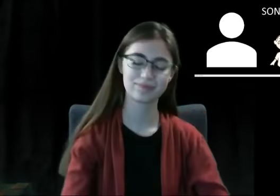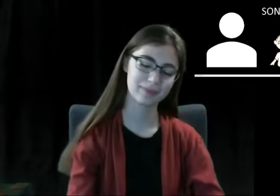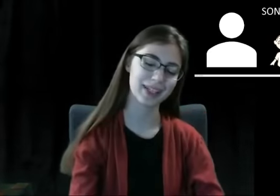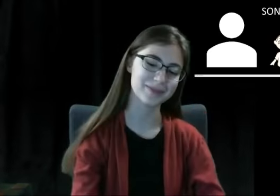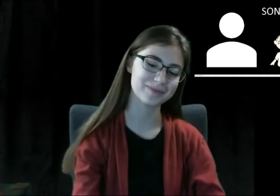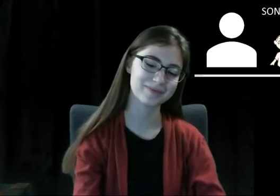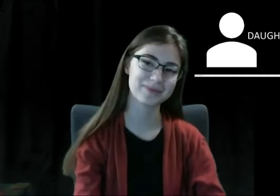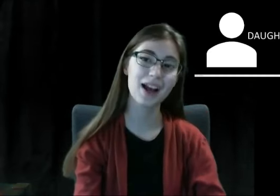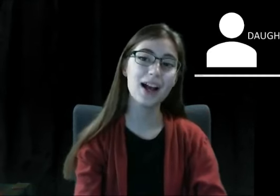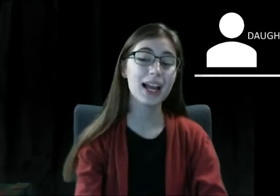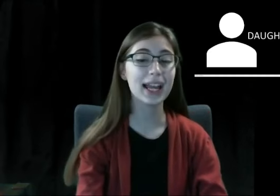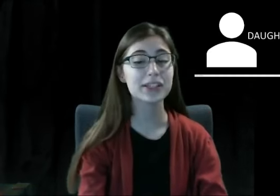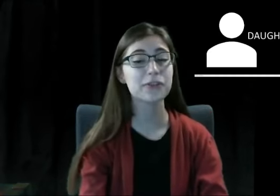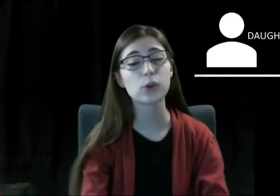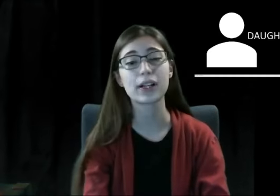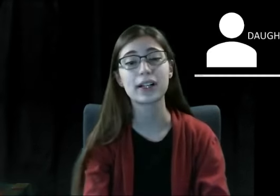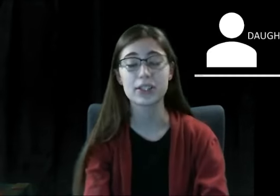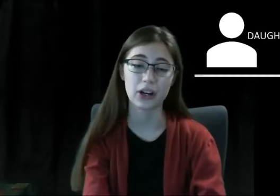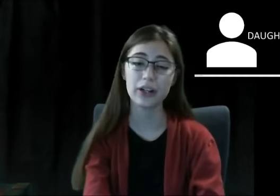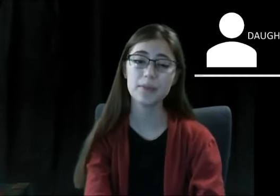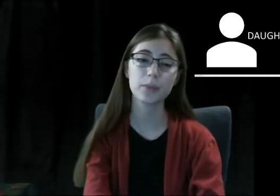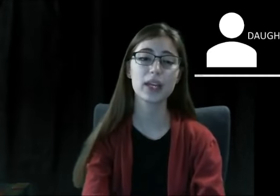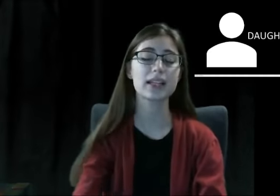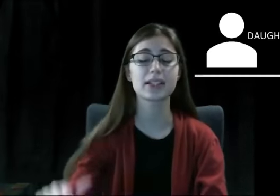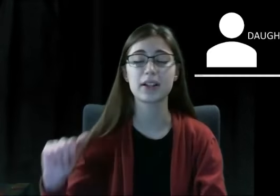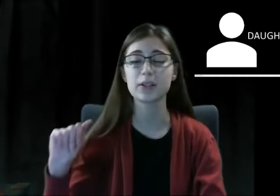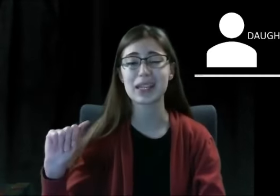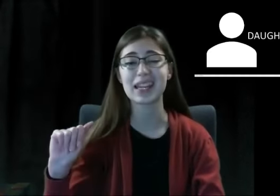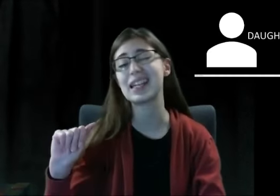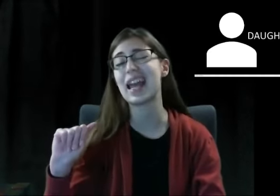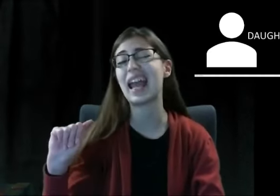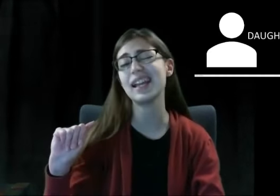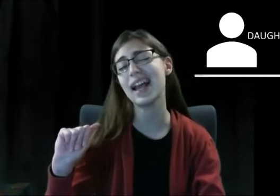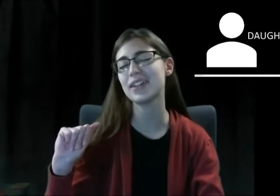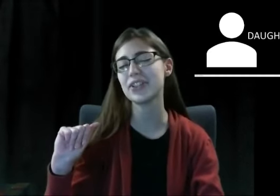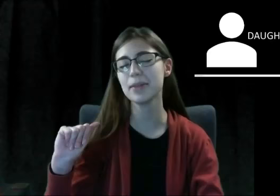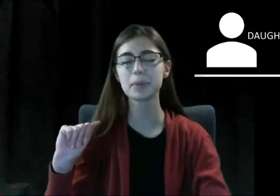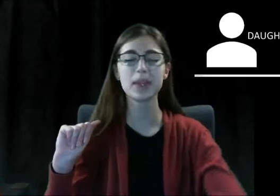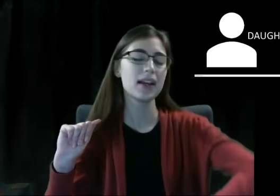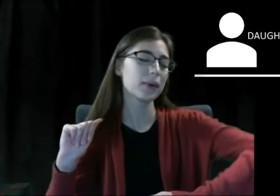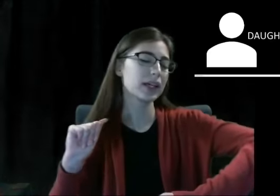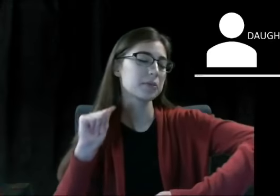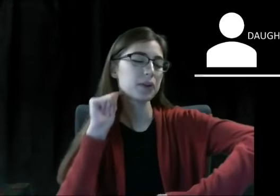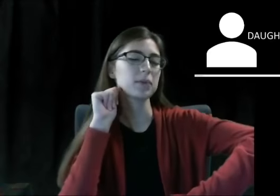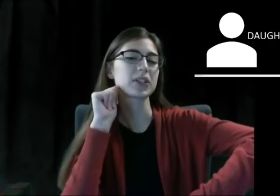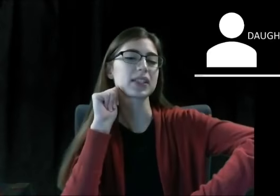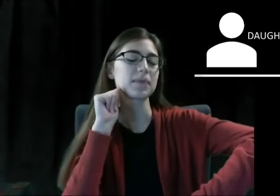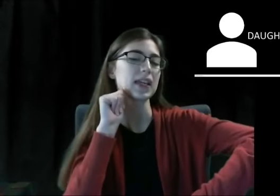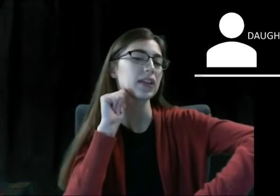Good. And for daughter, we can start with an A hand shape. We're going to do pretty much the same thing. You're going to